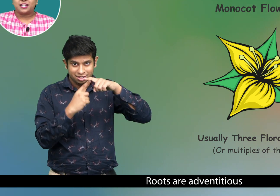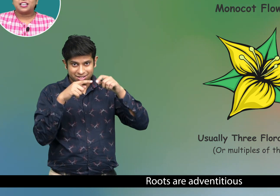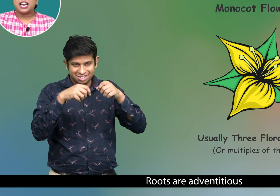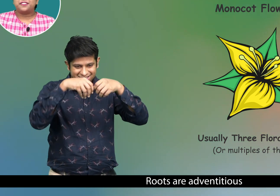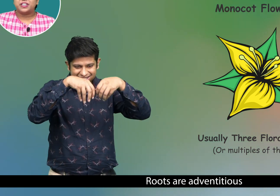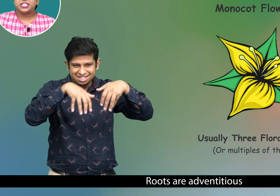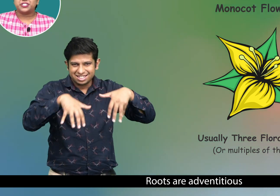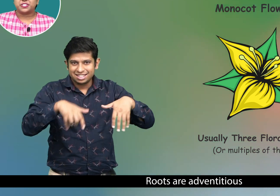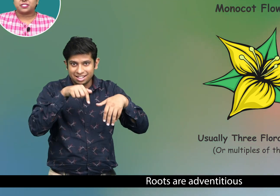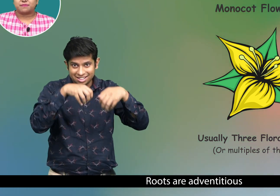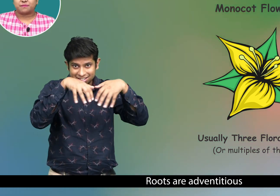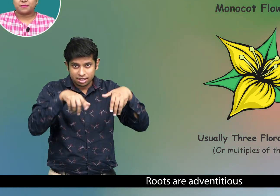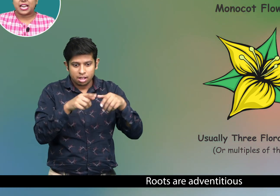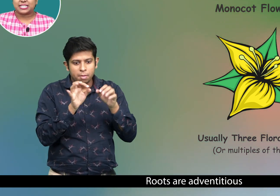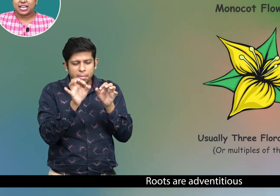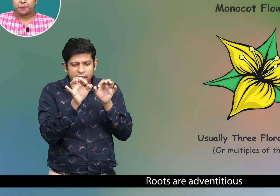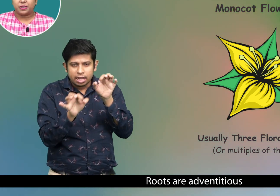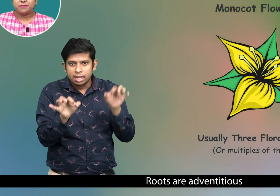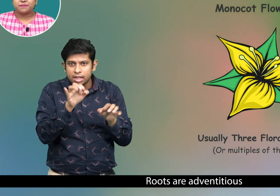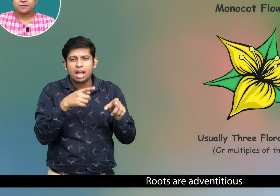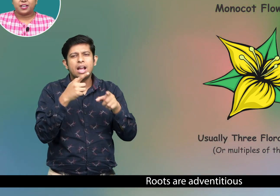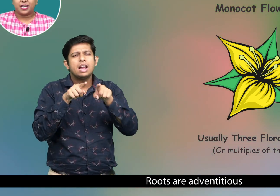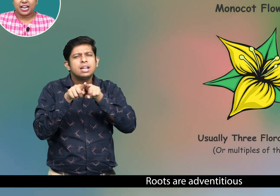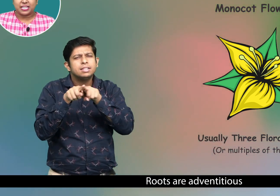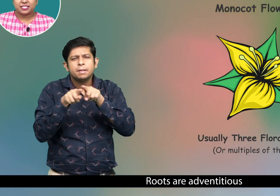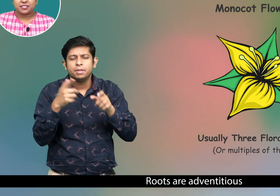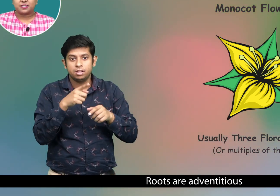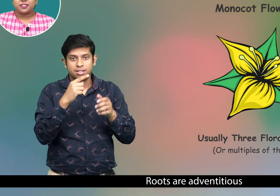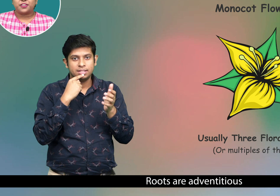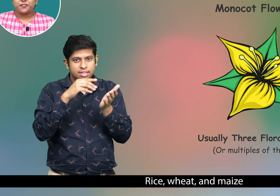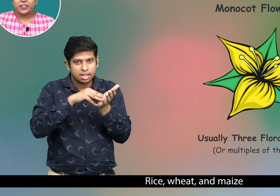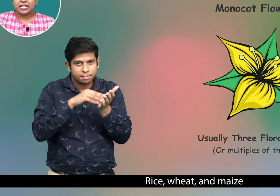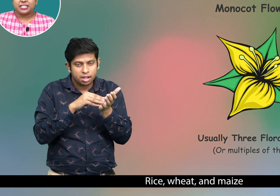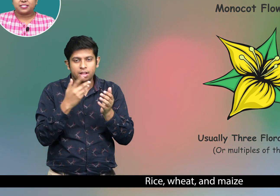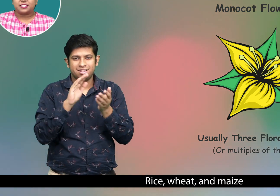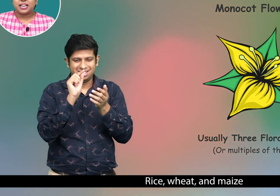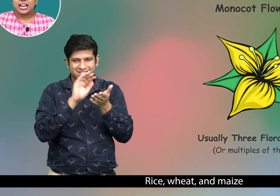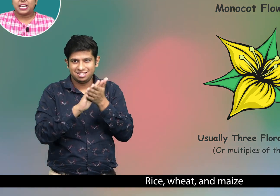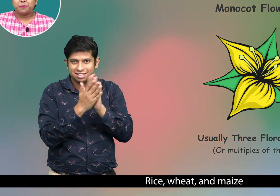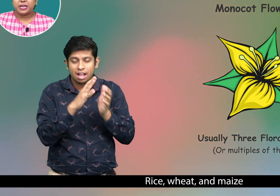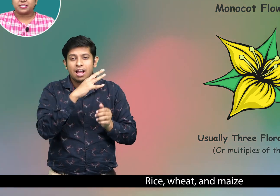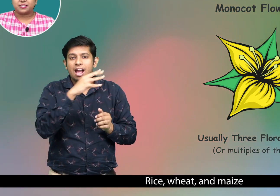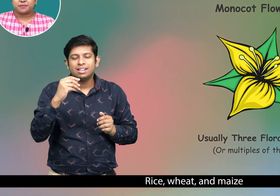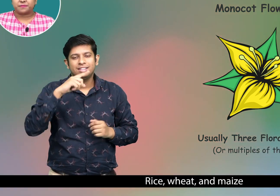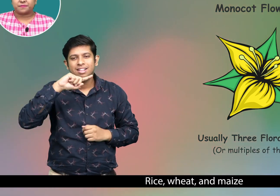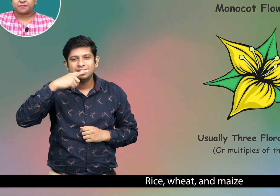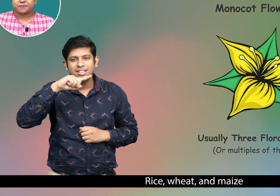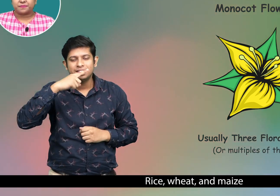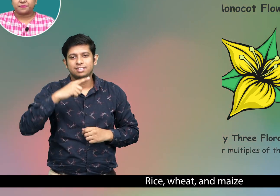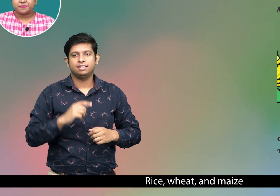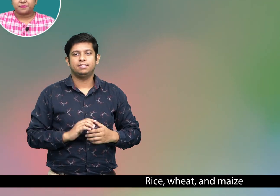Roots are adventitious. Example, rice, wheat and maize.